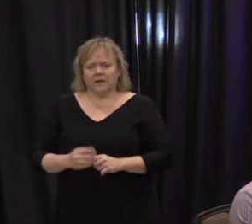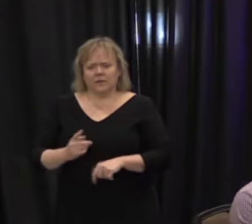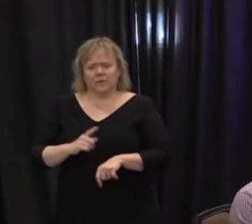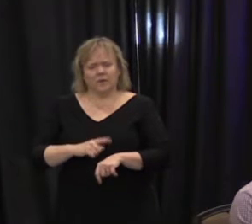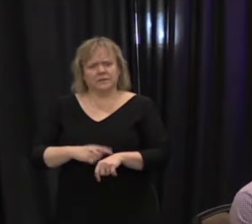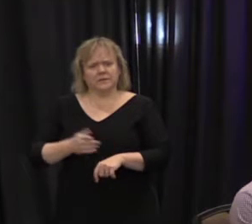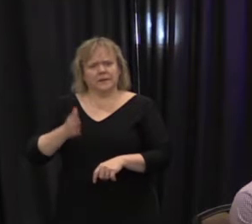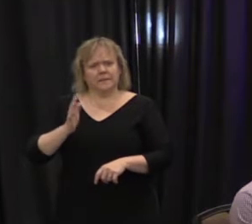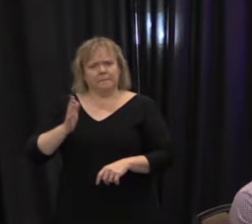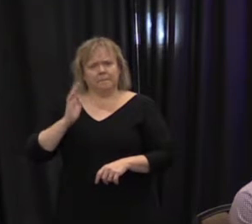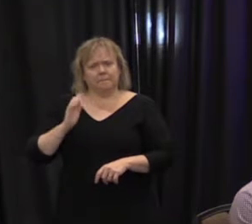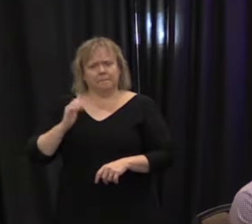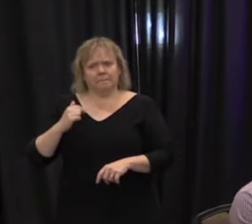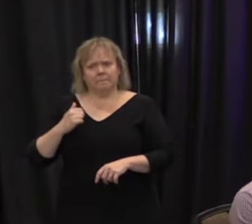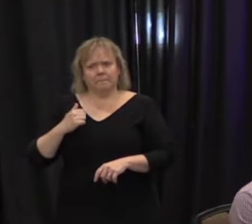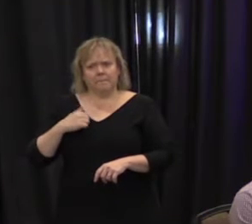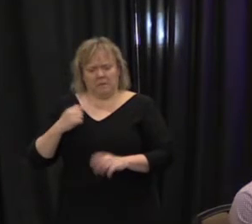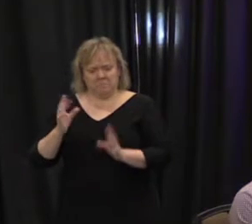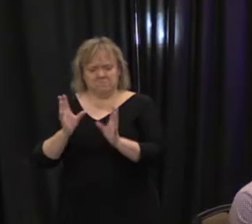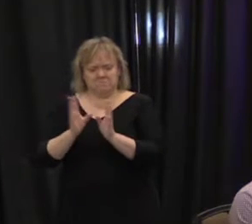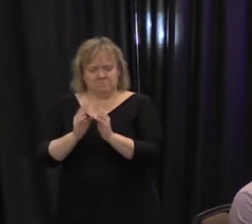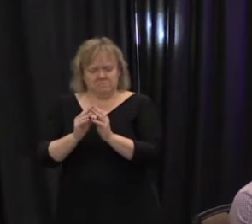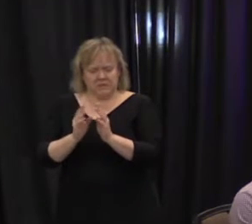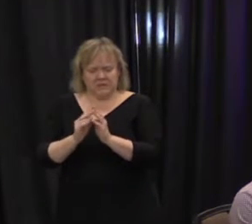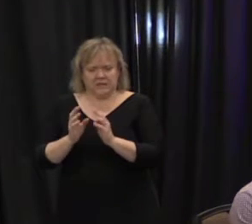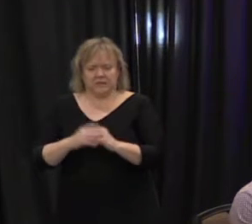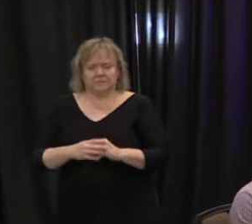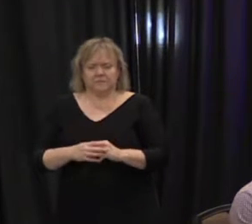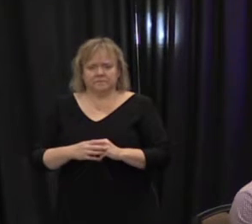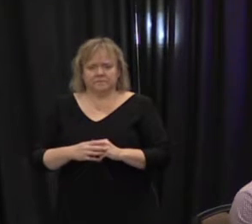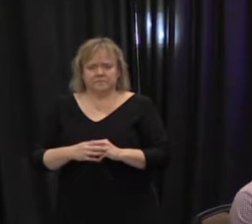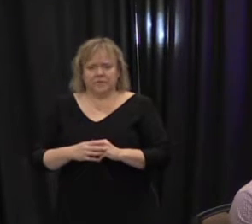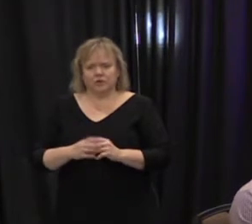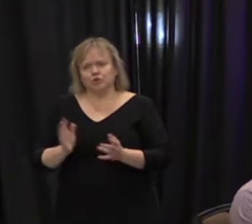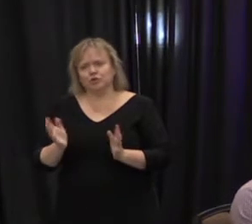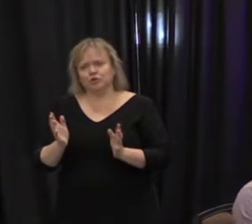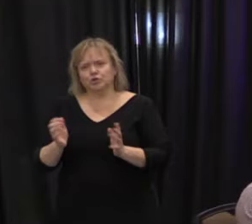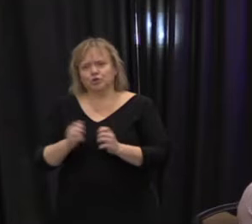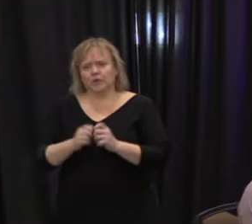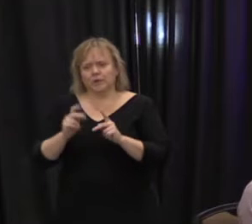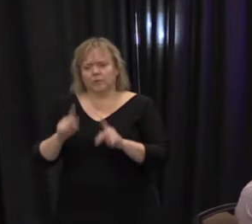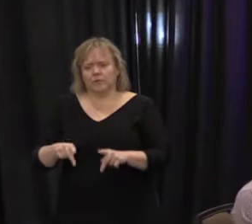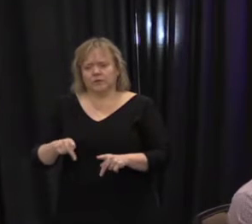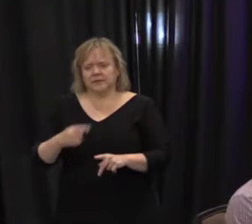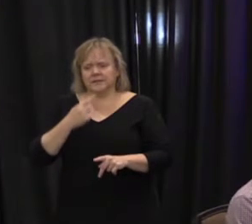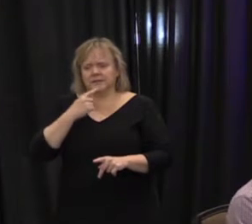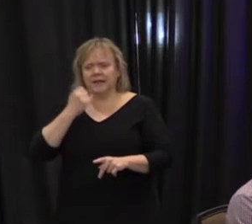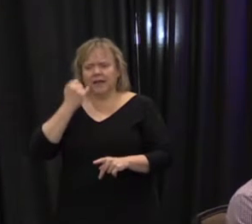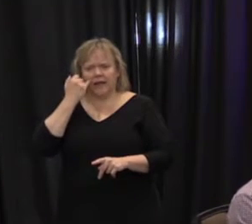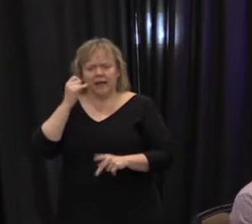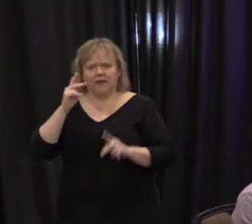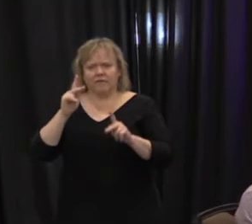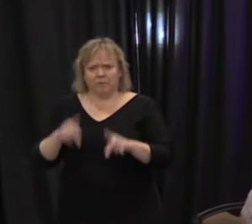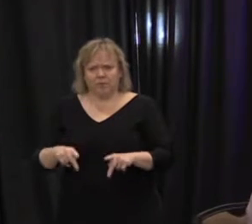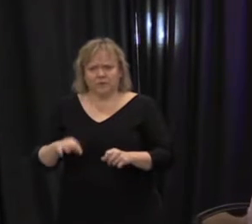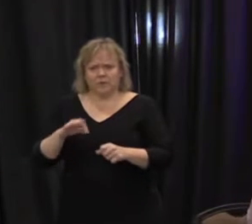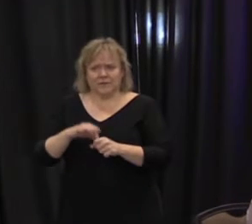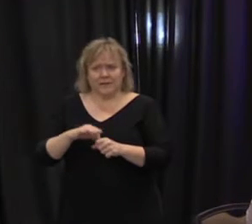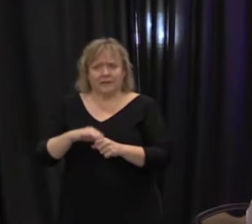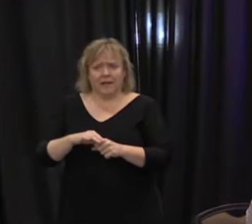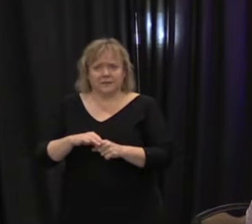meeting when we were talking about what would happen if someone was elected to office. We have